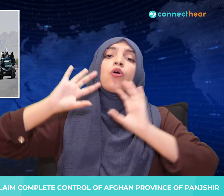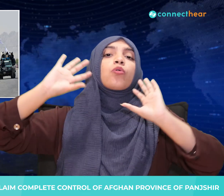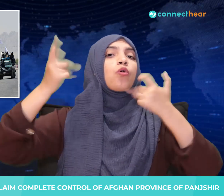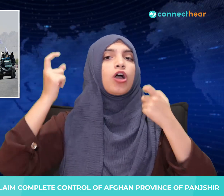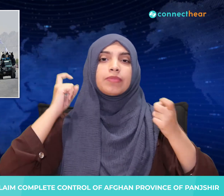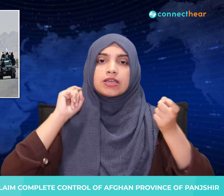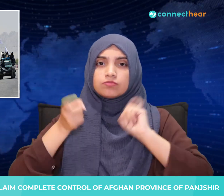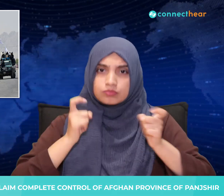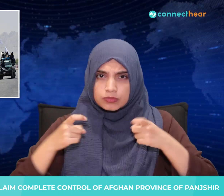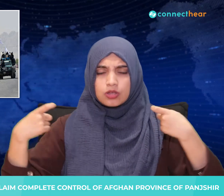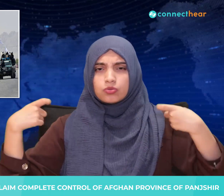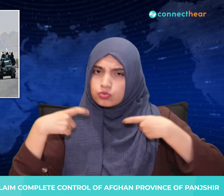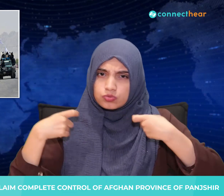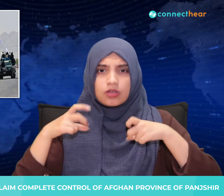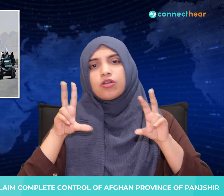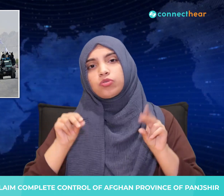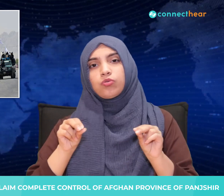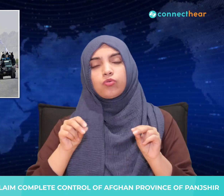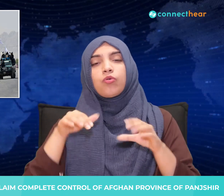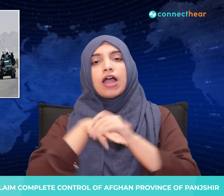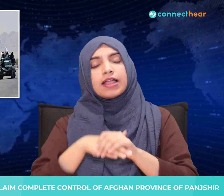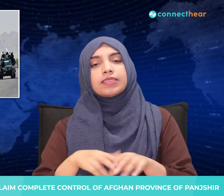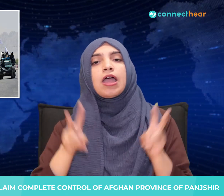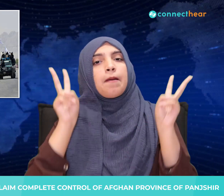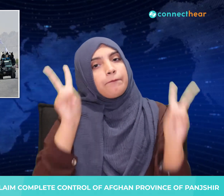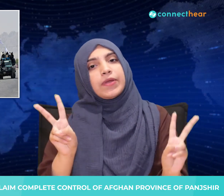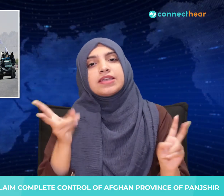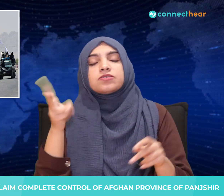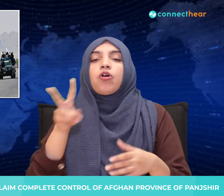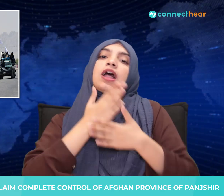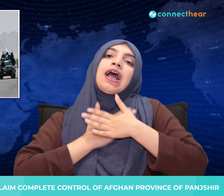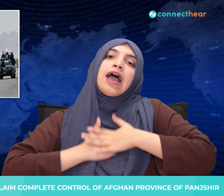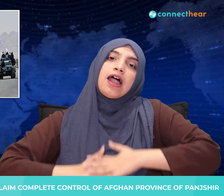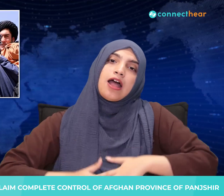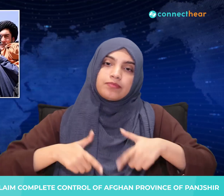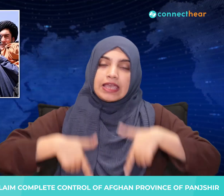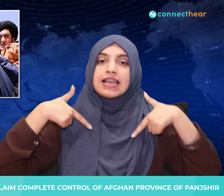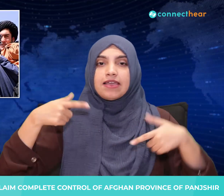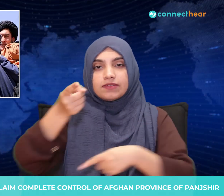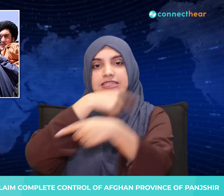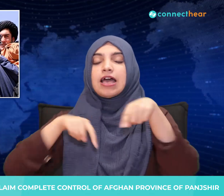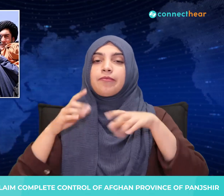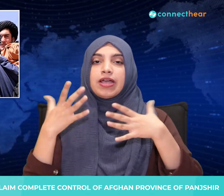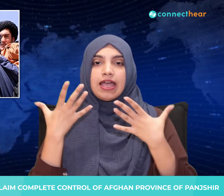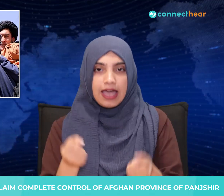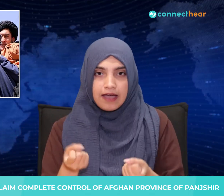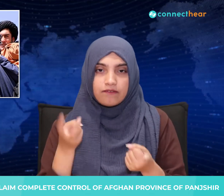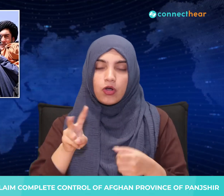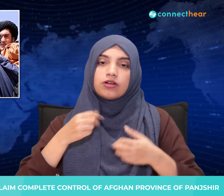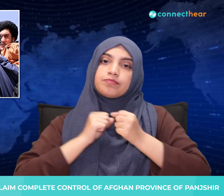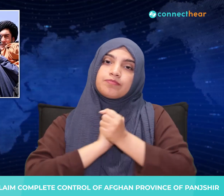have a peaceful and prosperous life in an atmosphere of freedom, independence, and